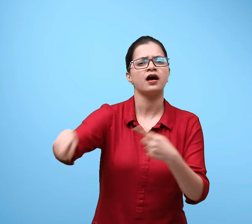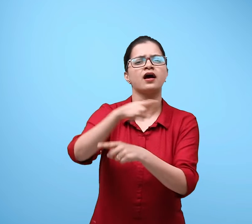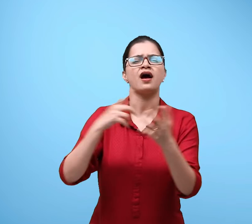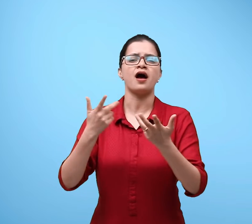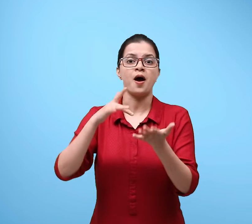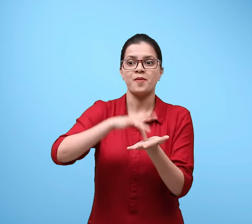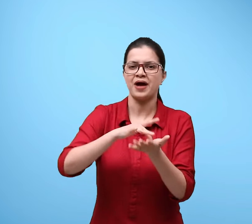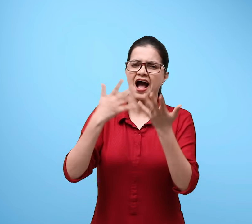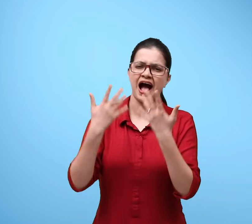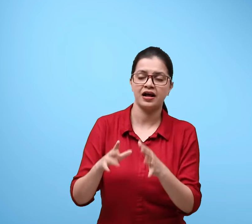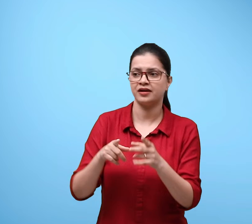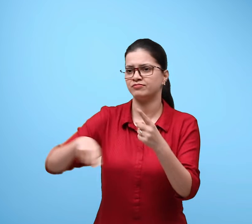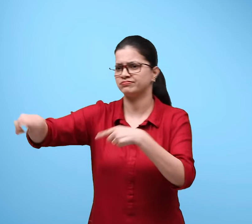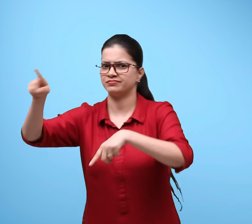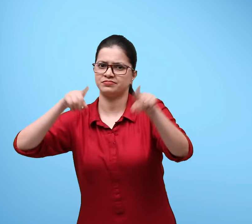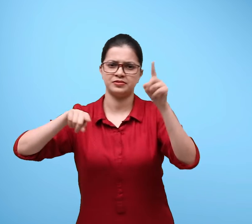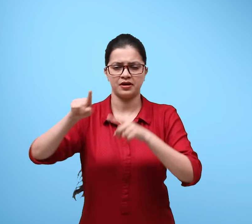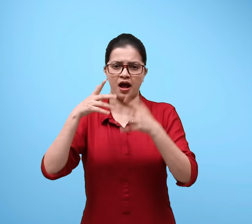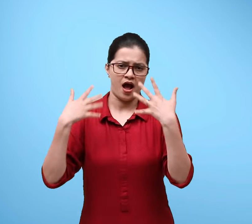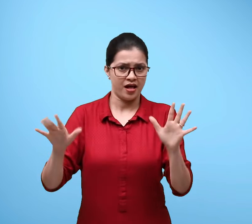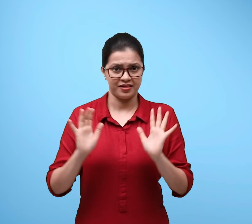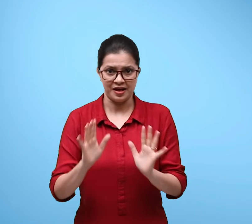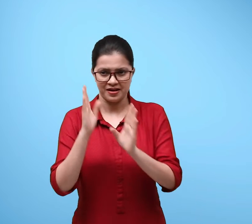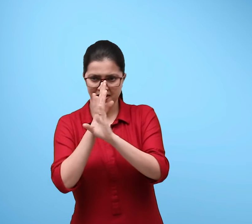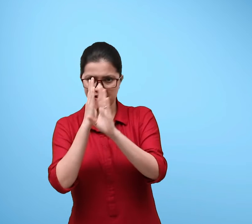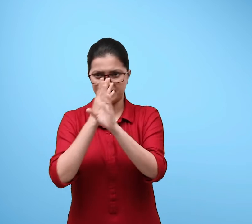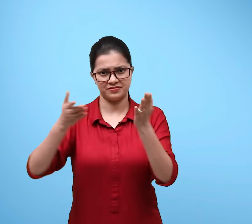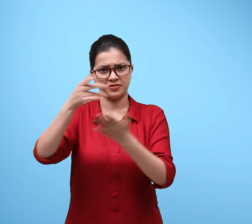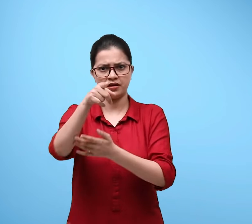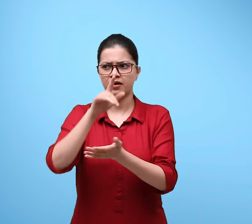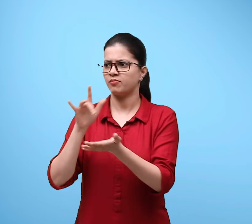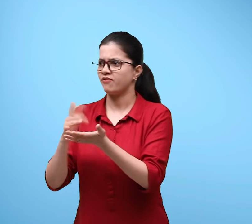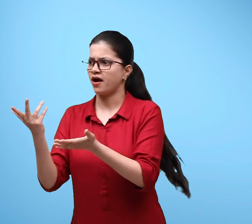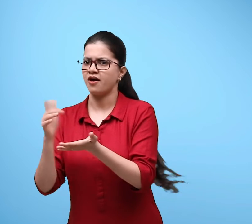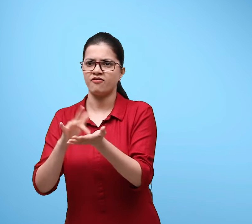Think of some places where you would like to hide so that you are not seen by others.